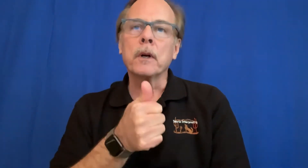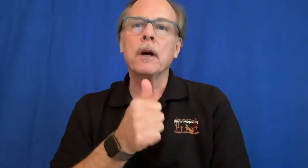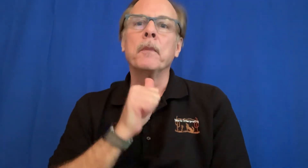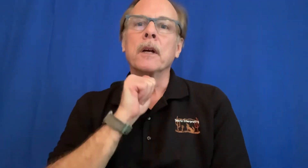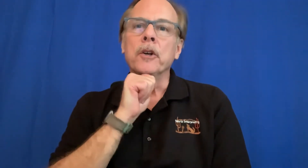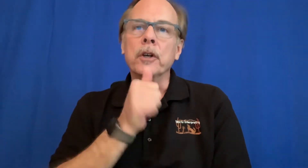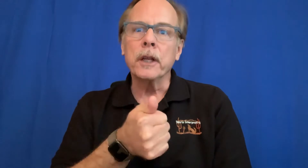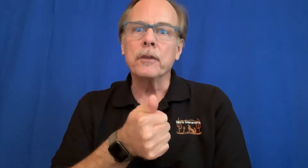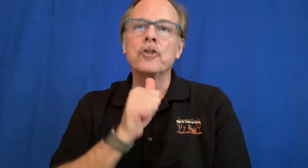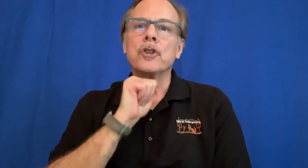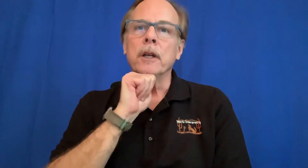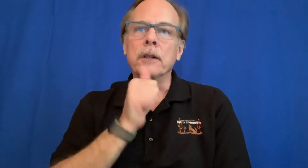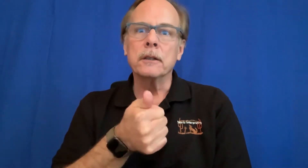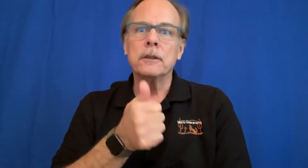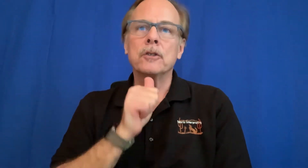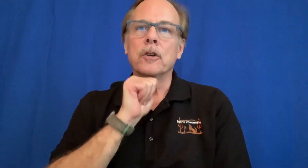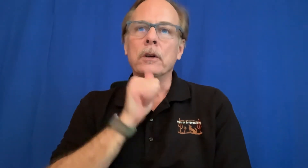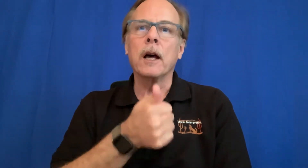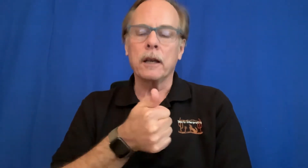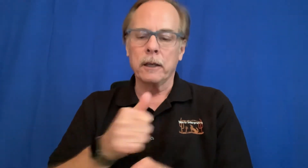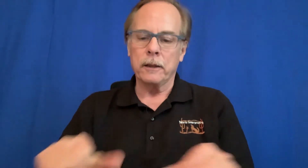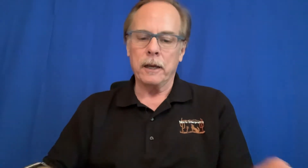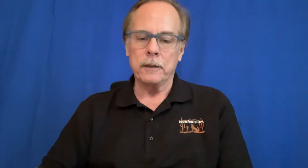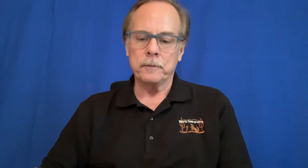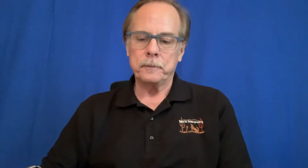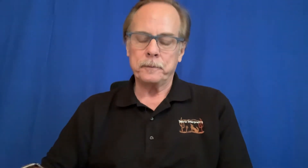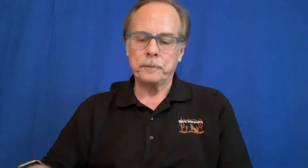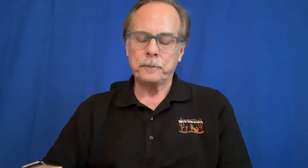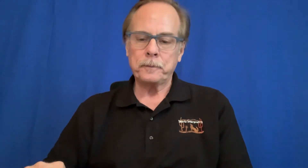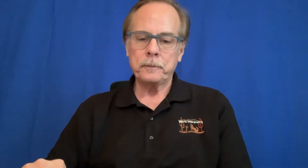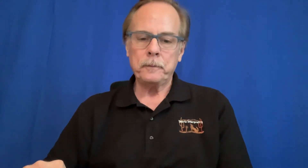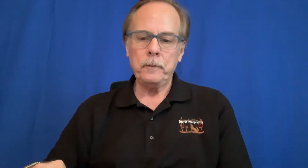coming underneath the chin. So not like that.